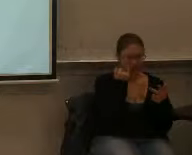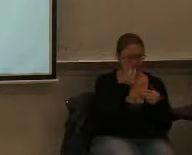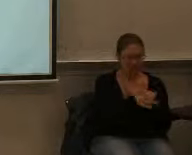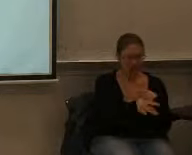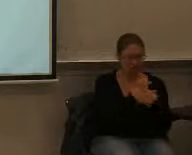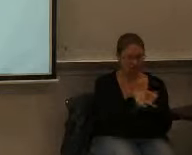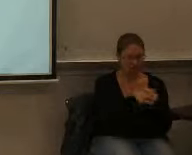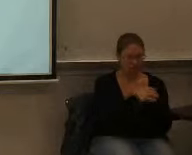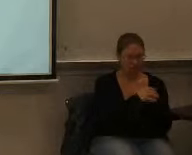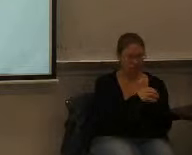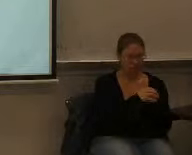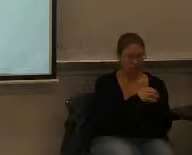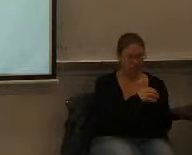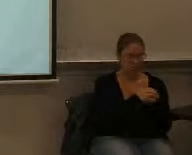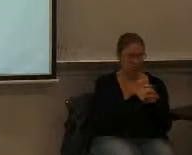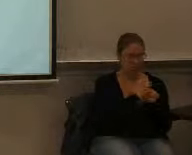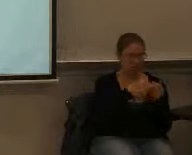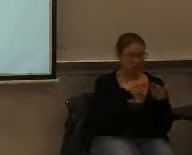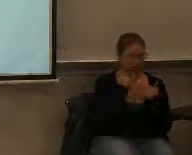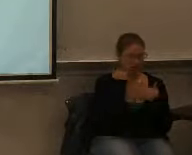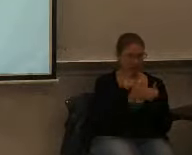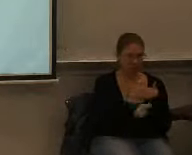even if it's in very low concentrations?